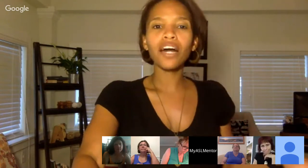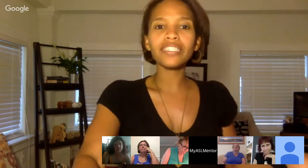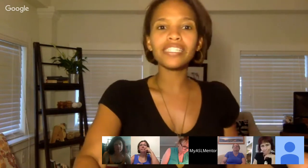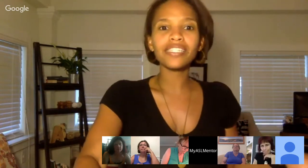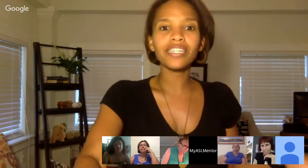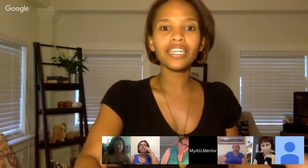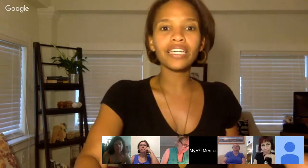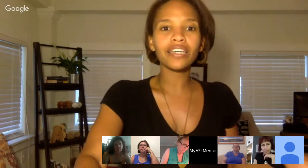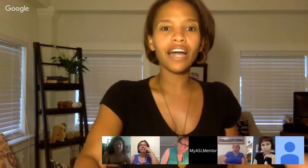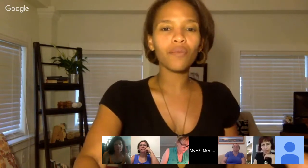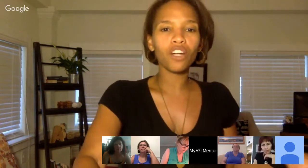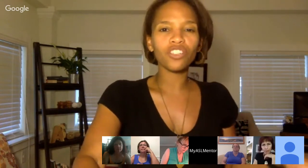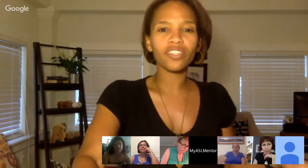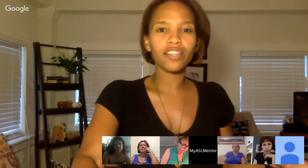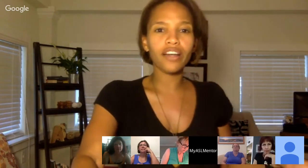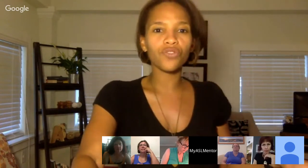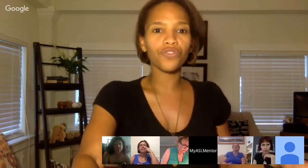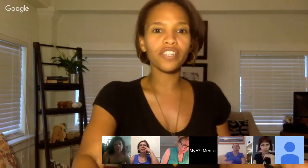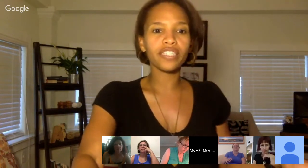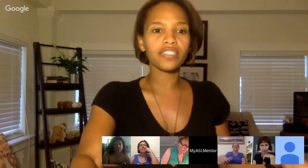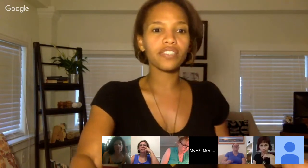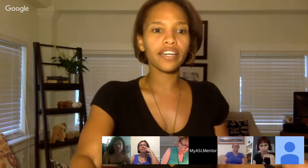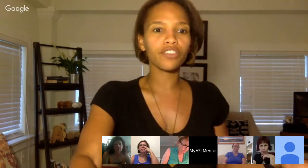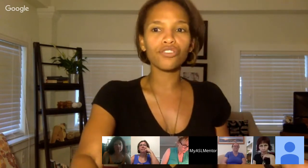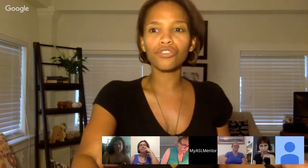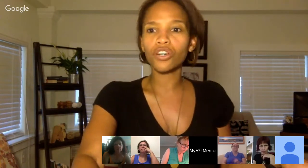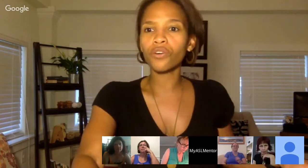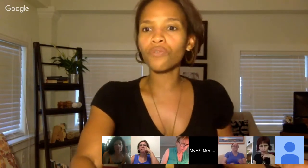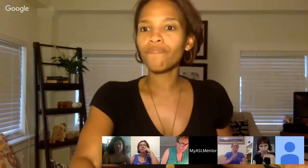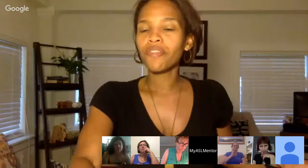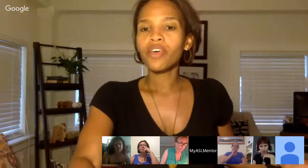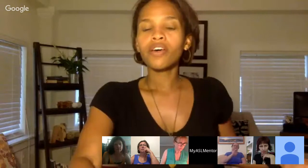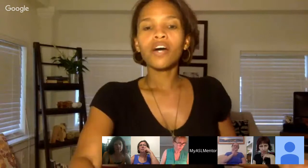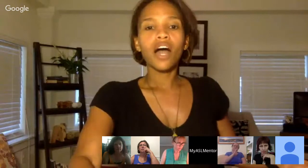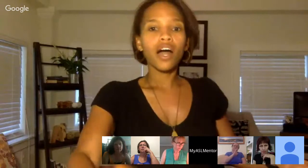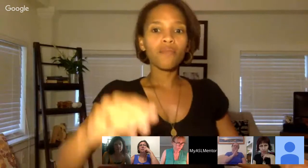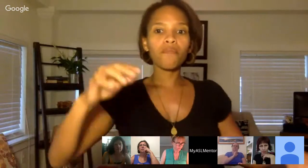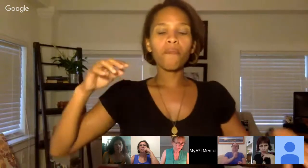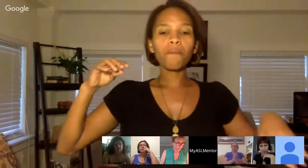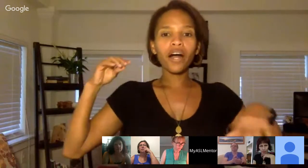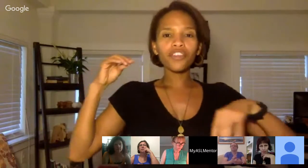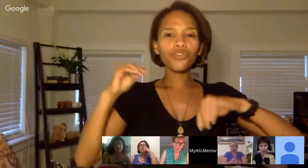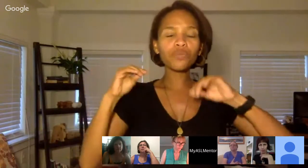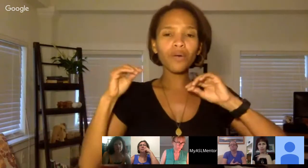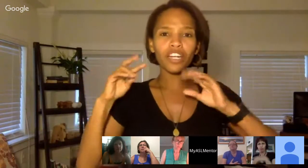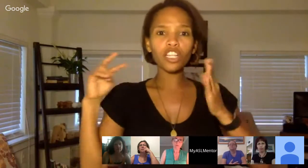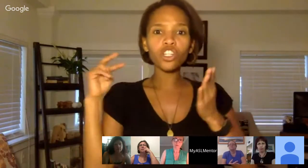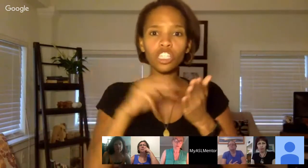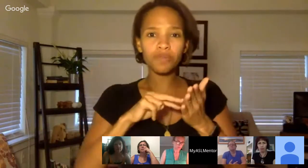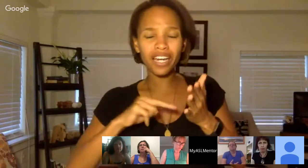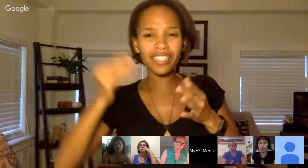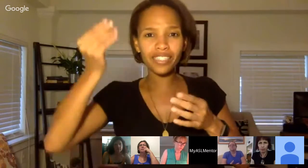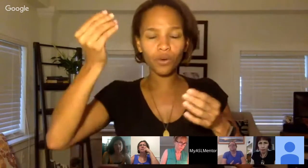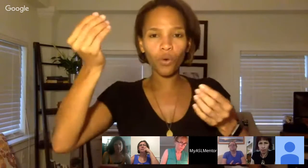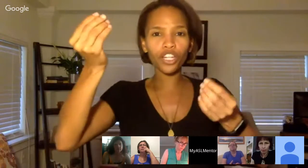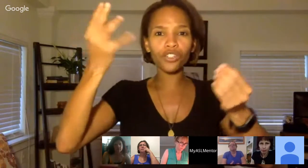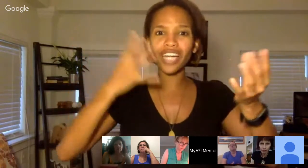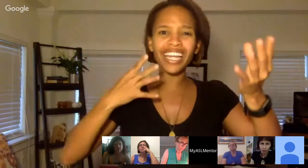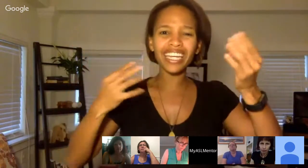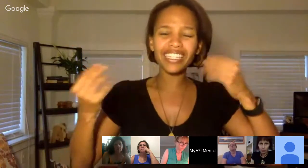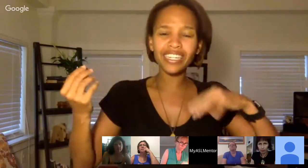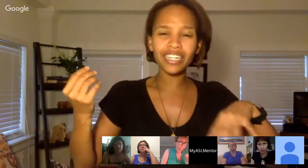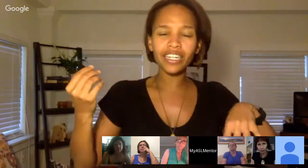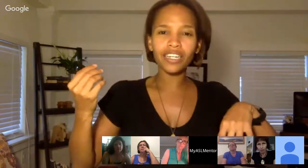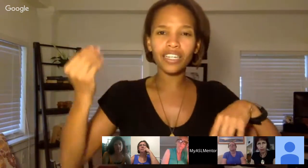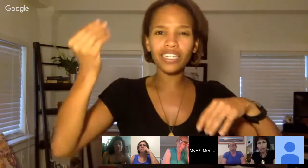I'm not seeing it. I watched the last 15 seconds or so. But the reason why I wanted to look is because what you're